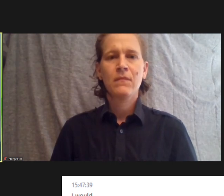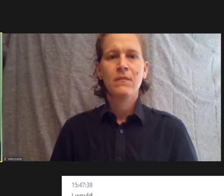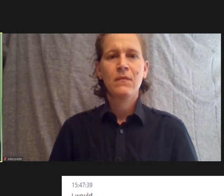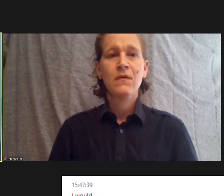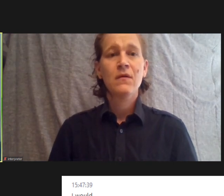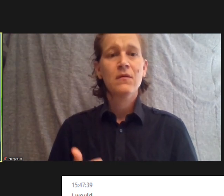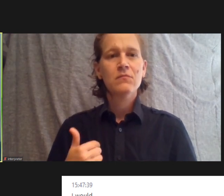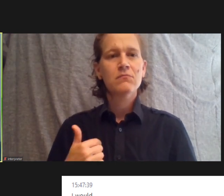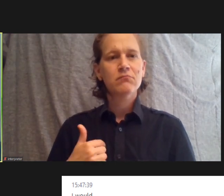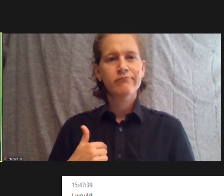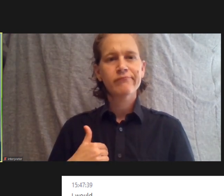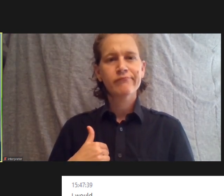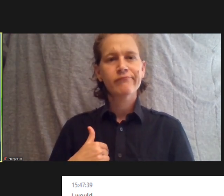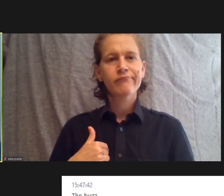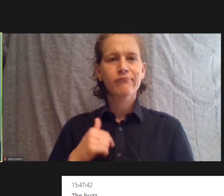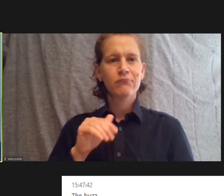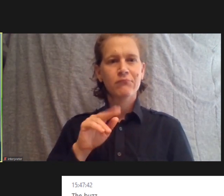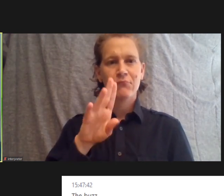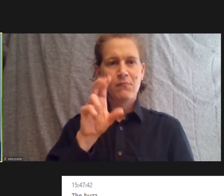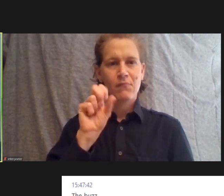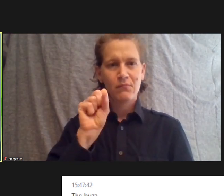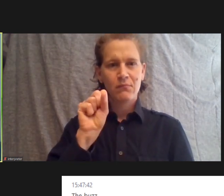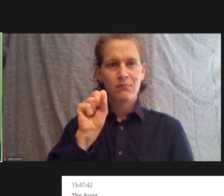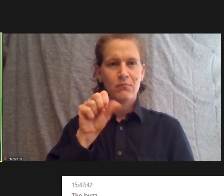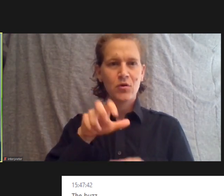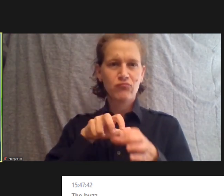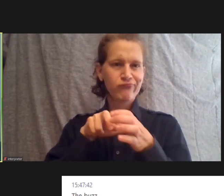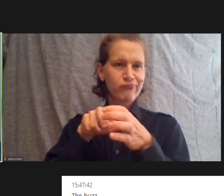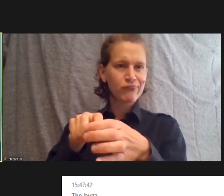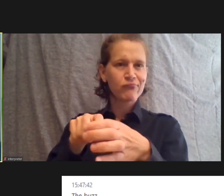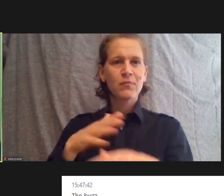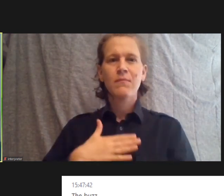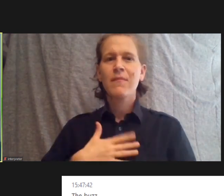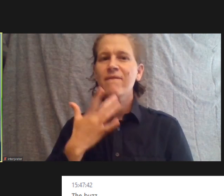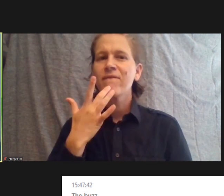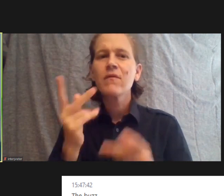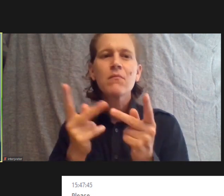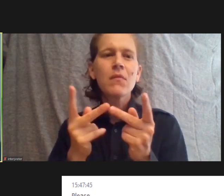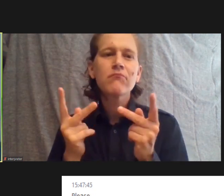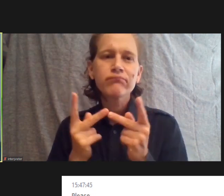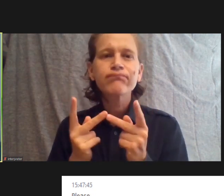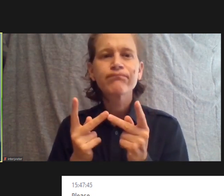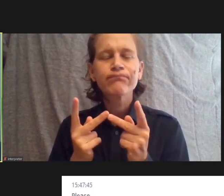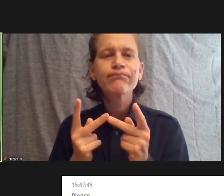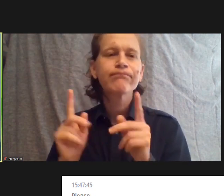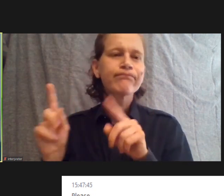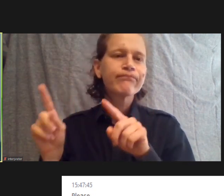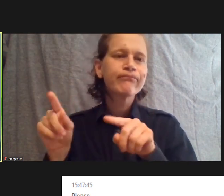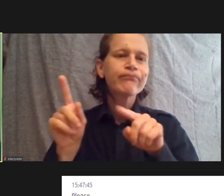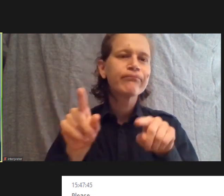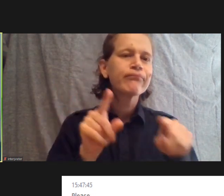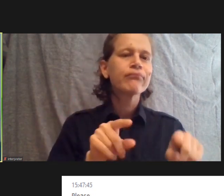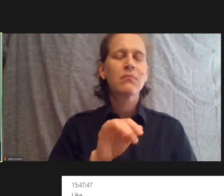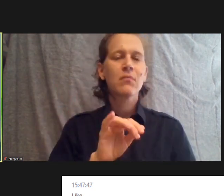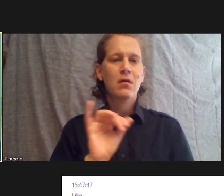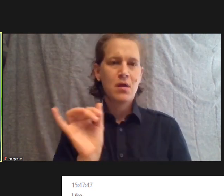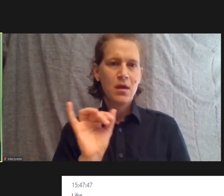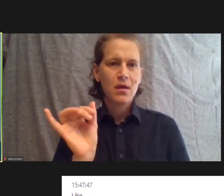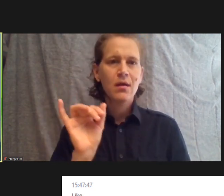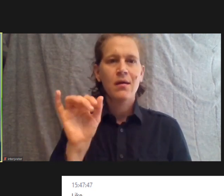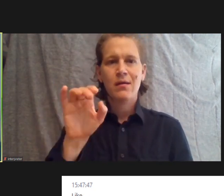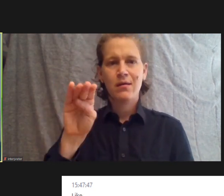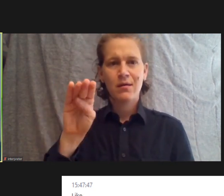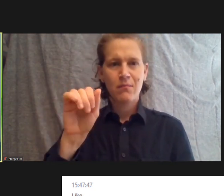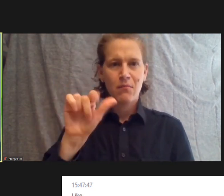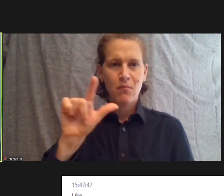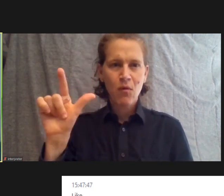bus to my favorite places like the